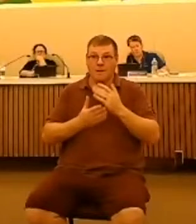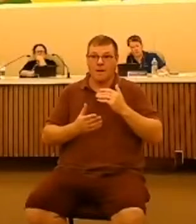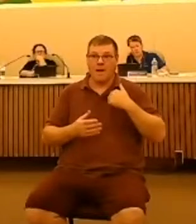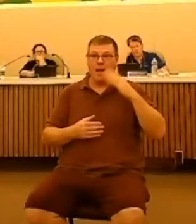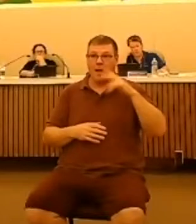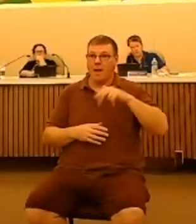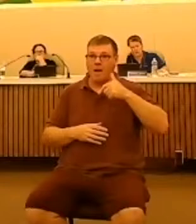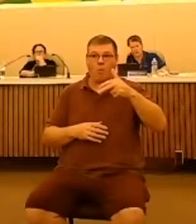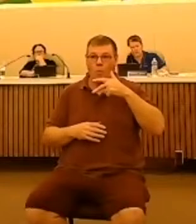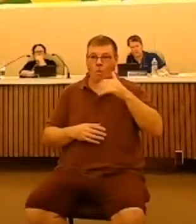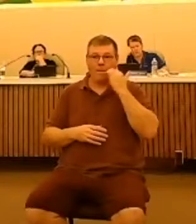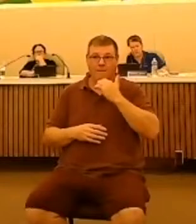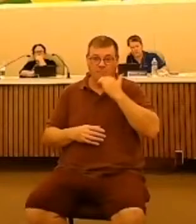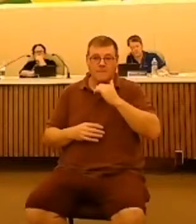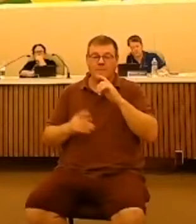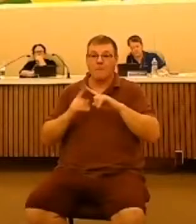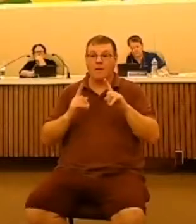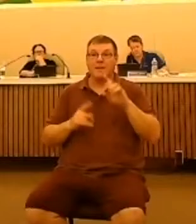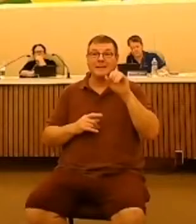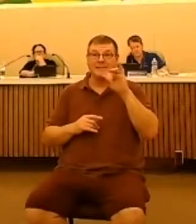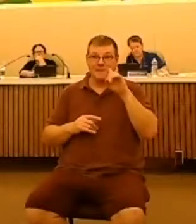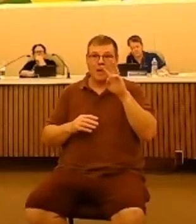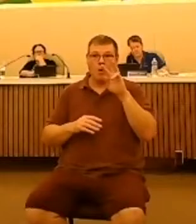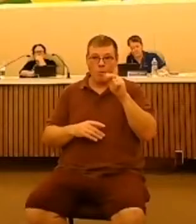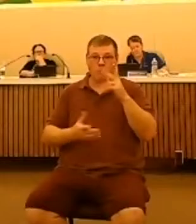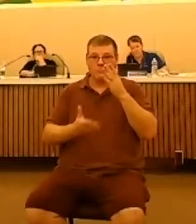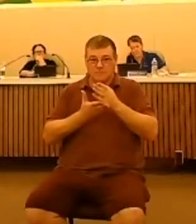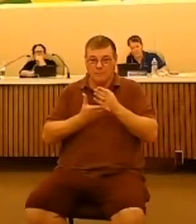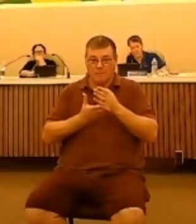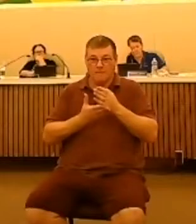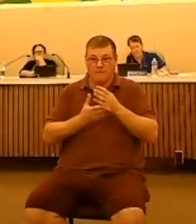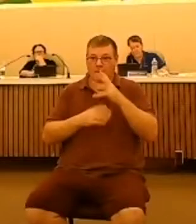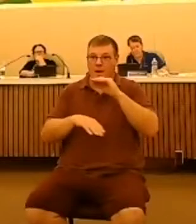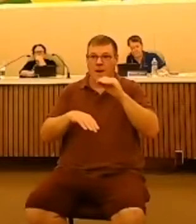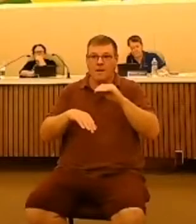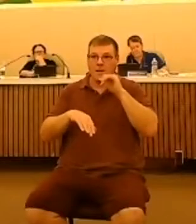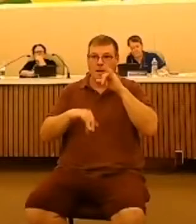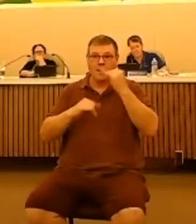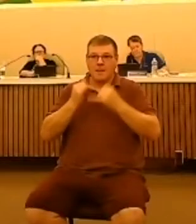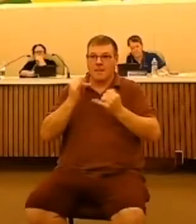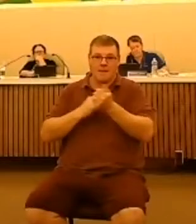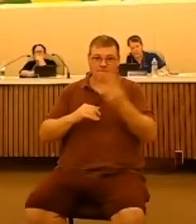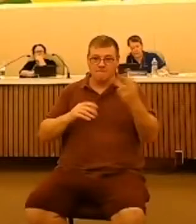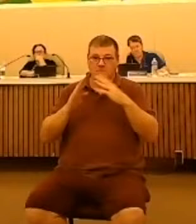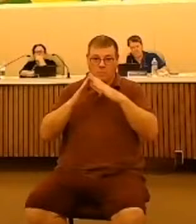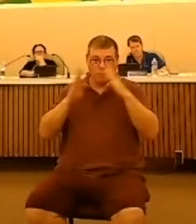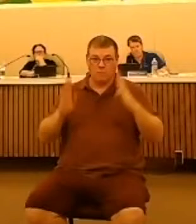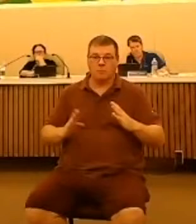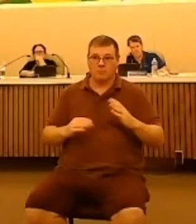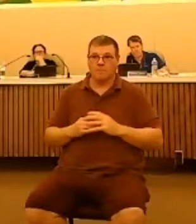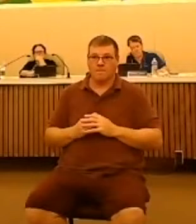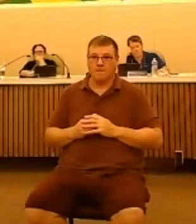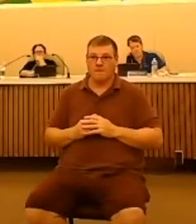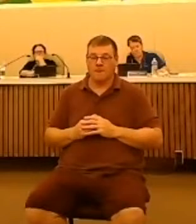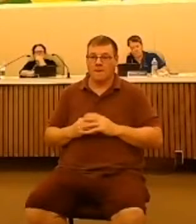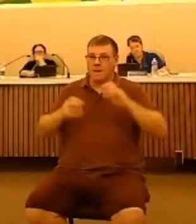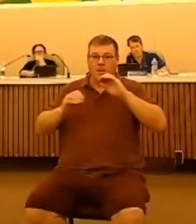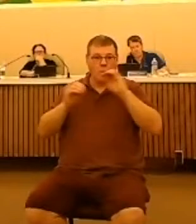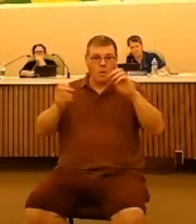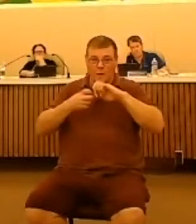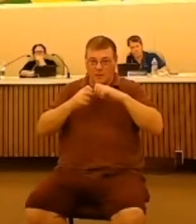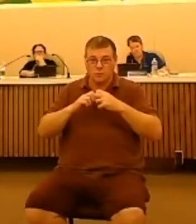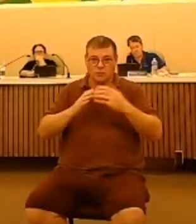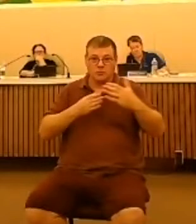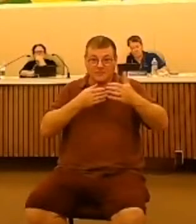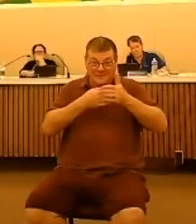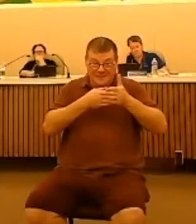walk it how many times? It's But the sidewalk stops, of course, and it doesn't reach the last few houses, which correct. no issue now when it's a dead